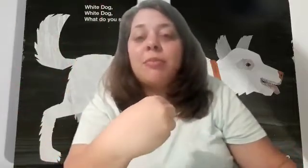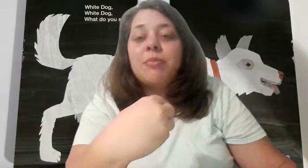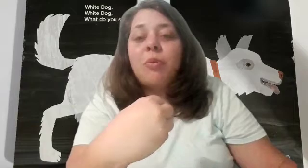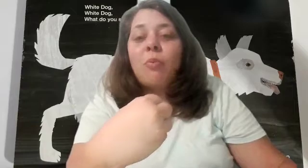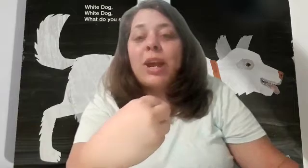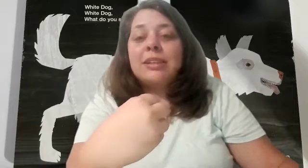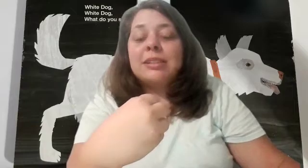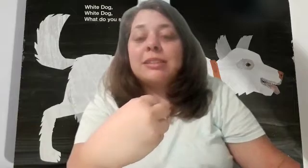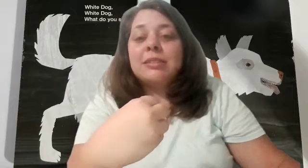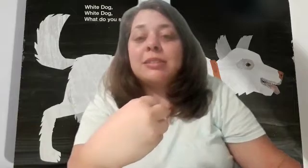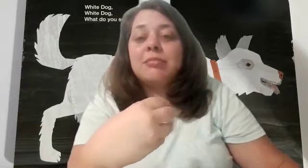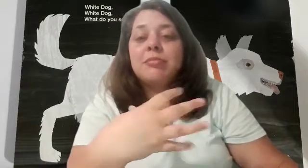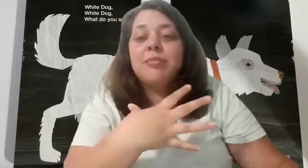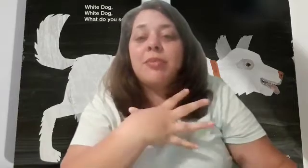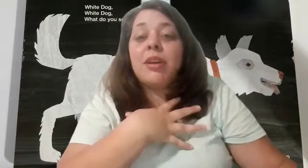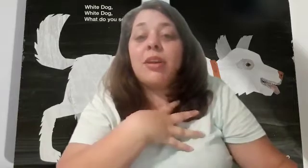together. White.